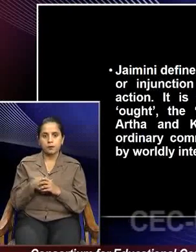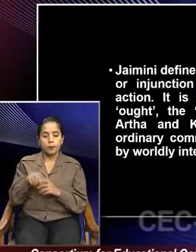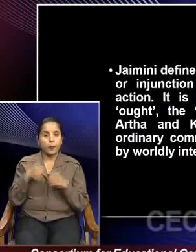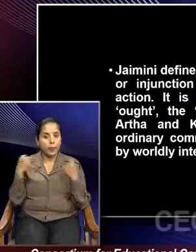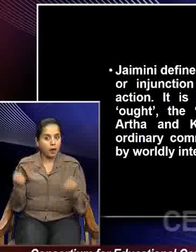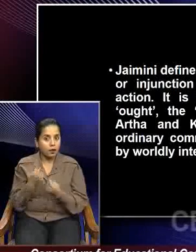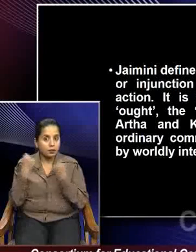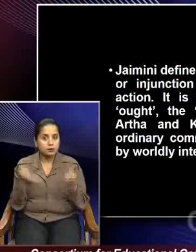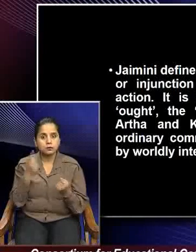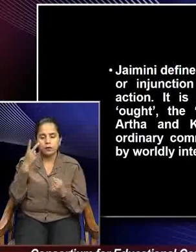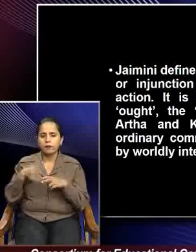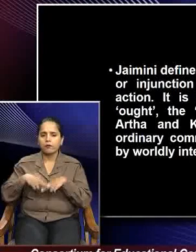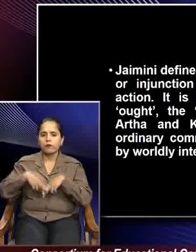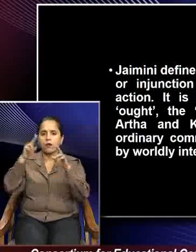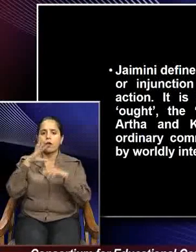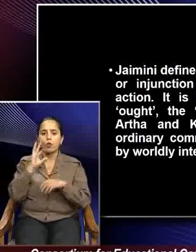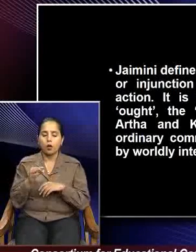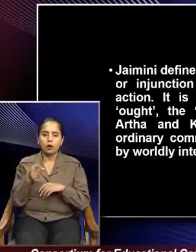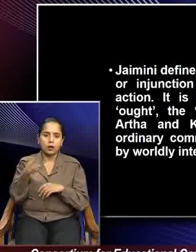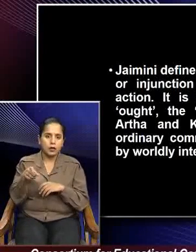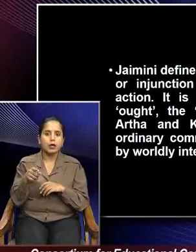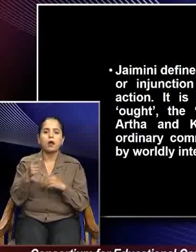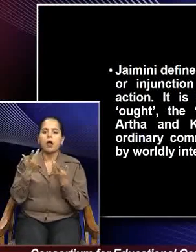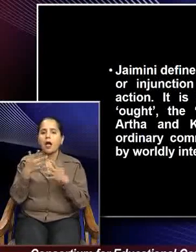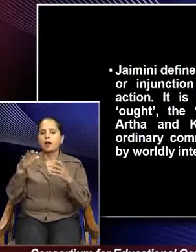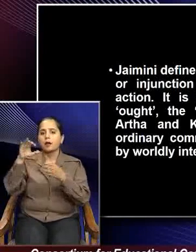Action is the final import of the Ved,